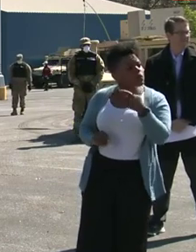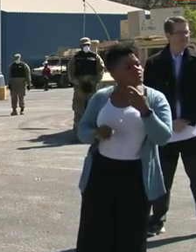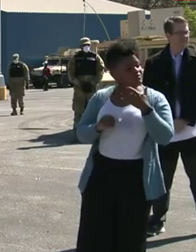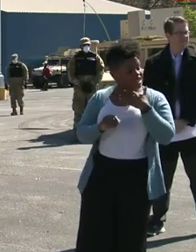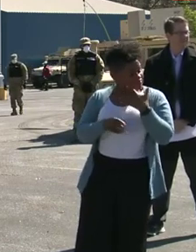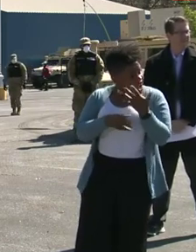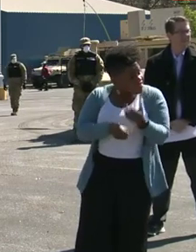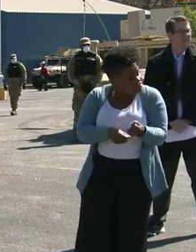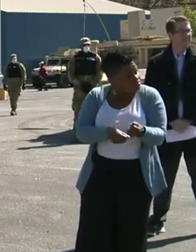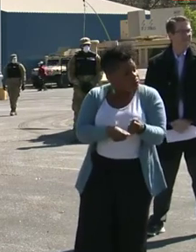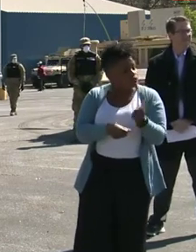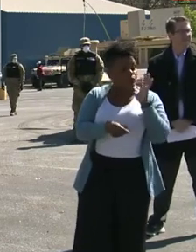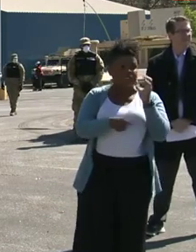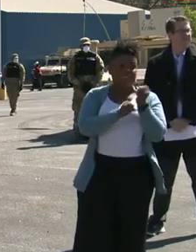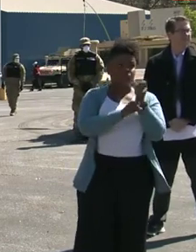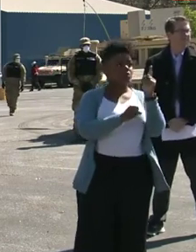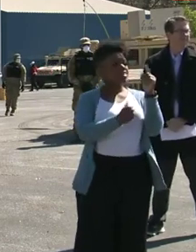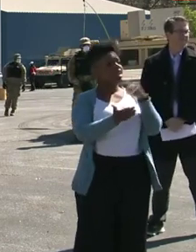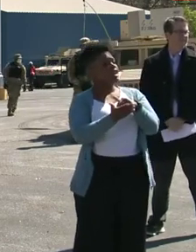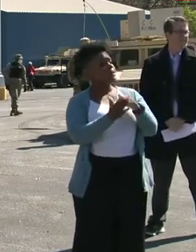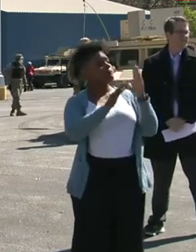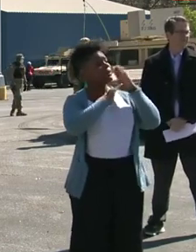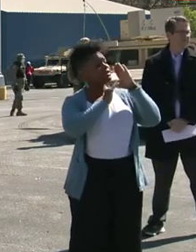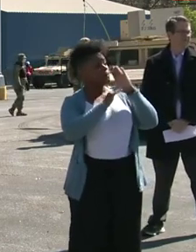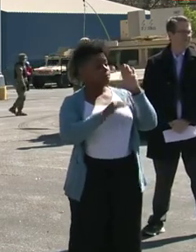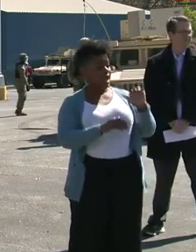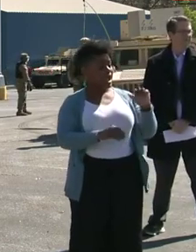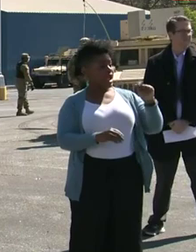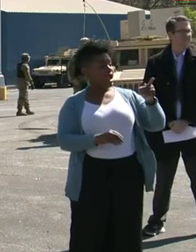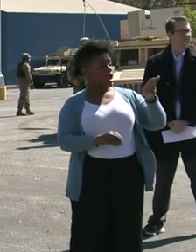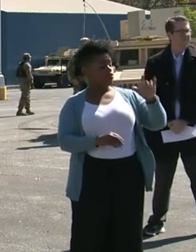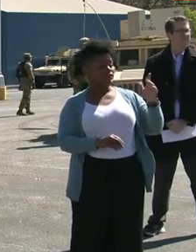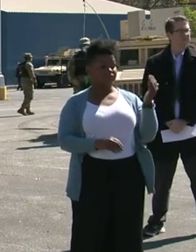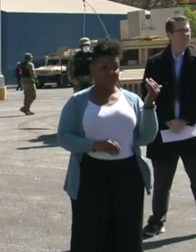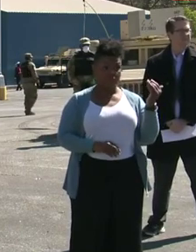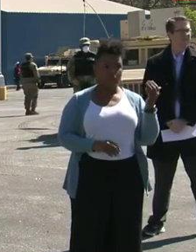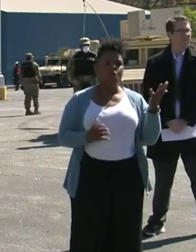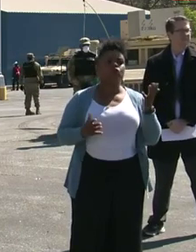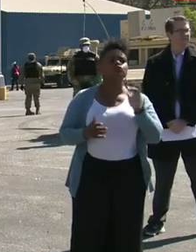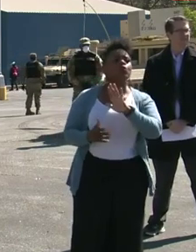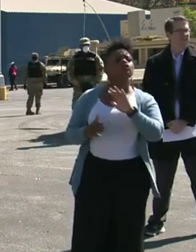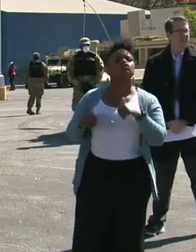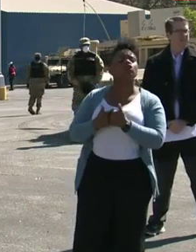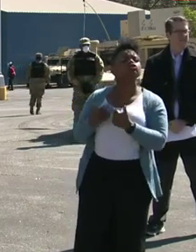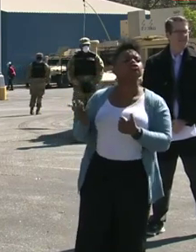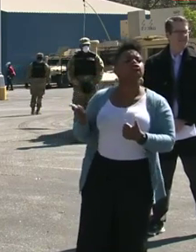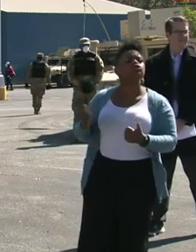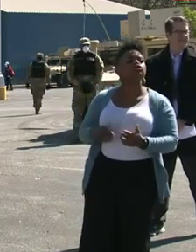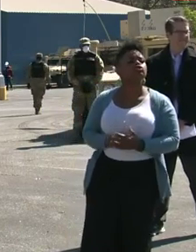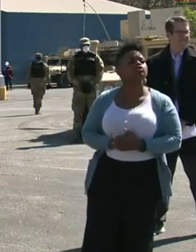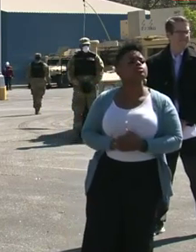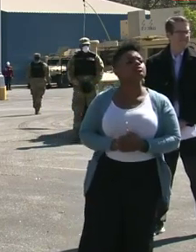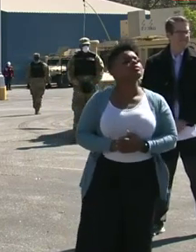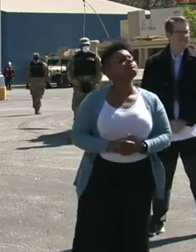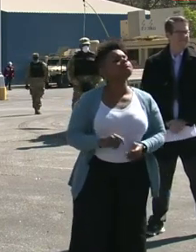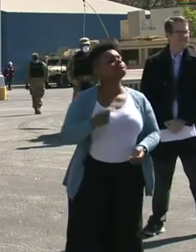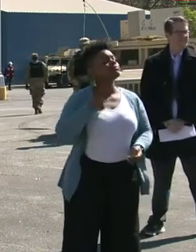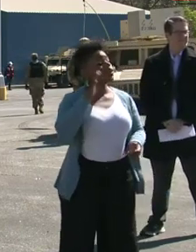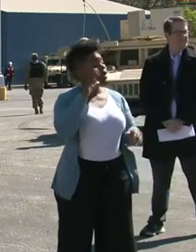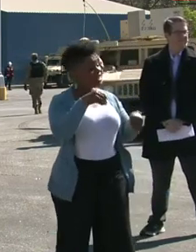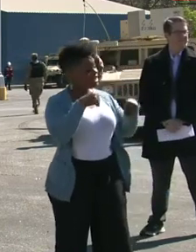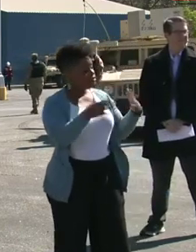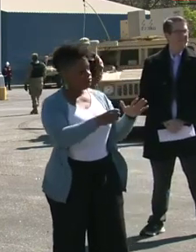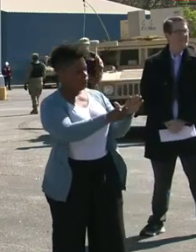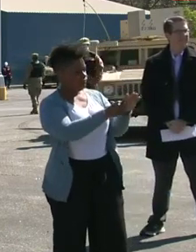April 15th? And what challenges does the city face in reaching that number? Well, we will give a fulsome briefing on our medical